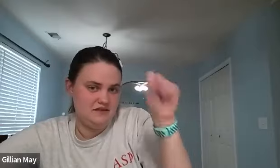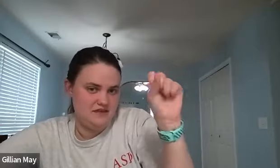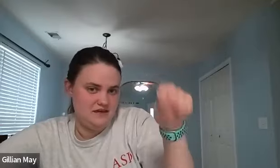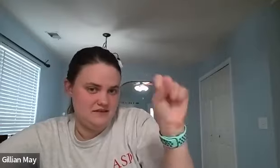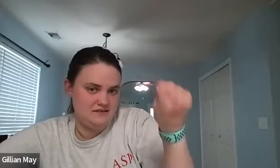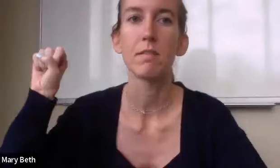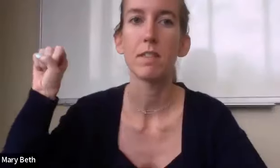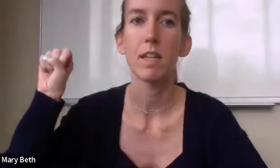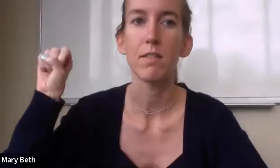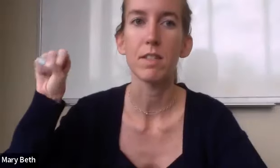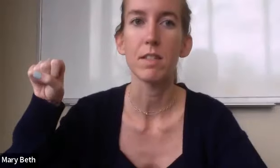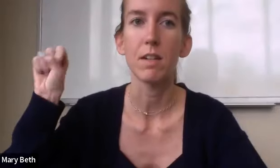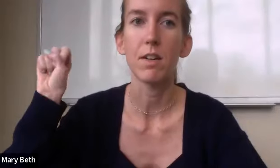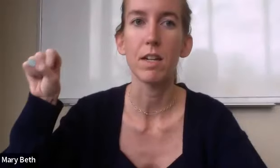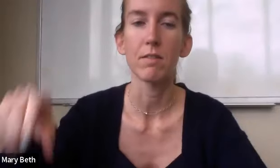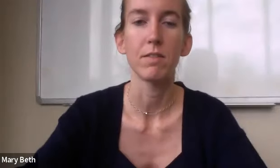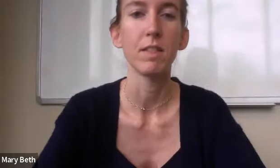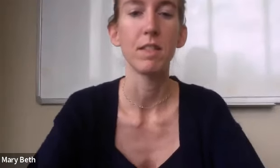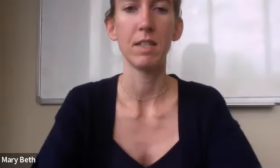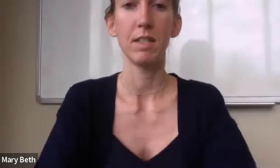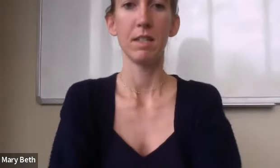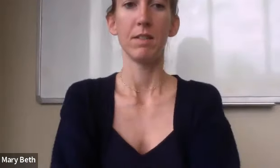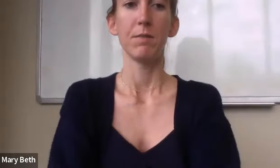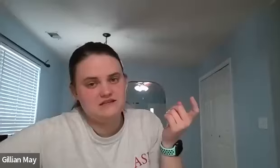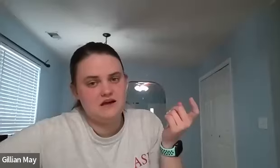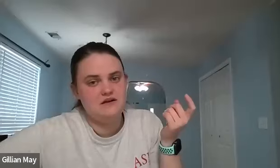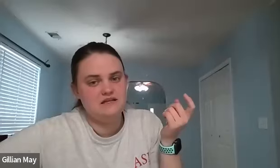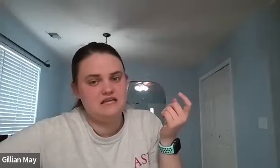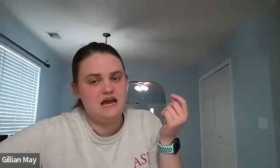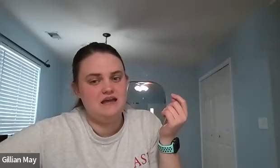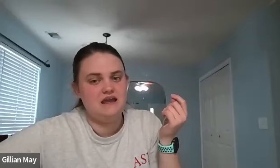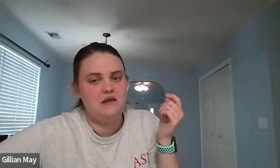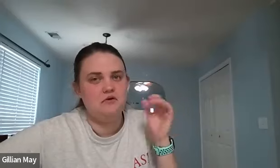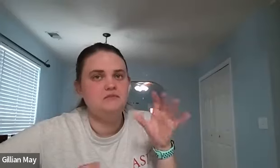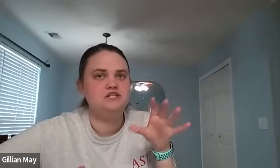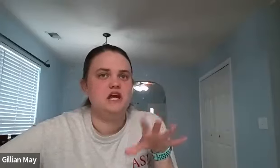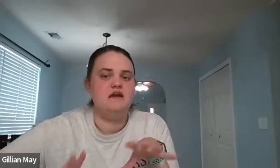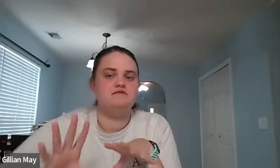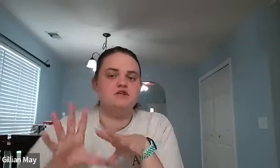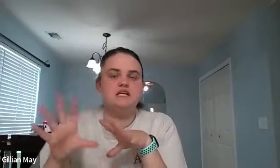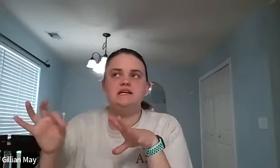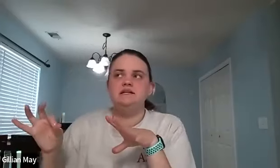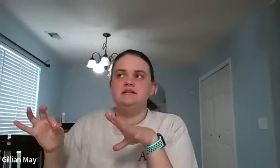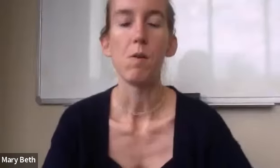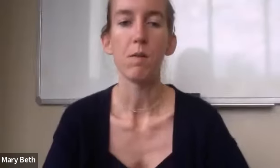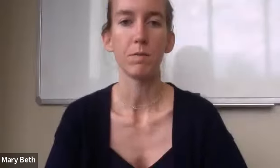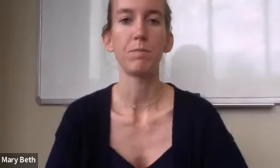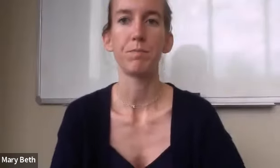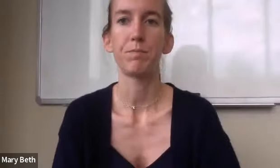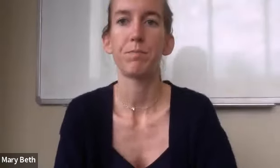this. Okay. One of the cool things with ASL is that pretty much every region has